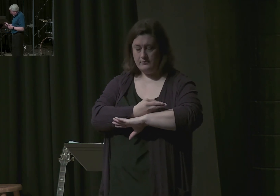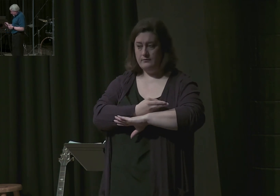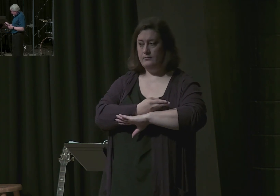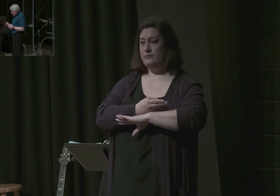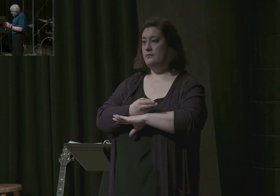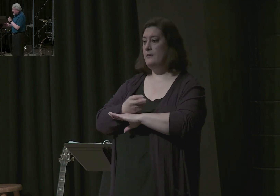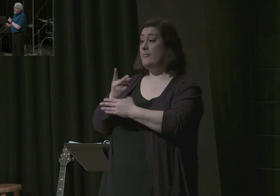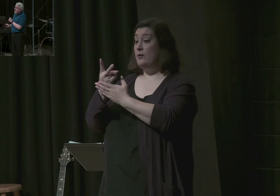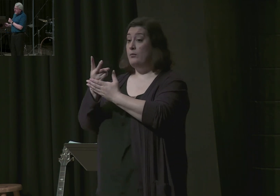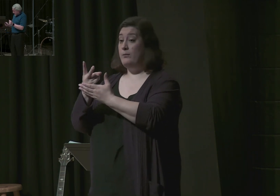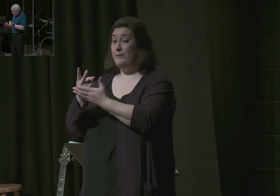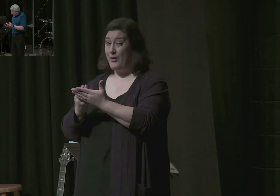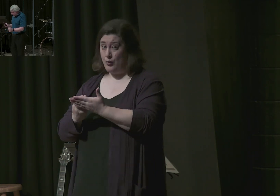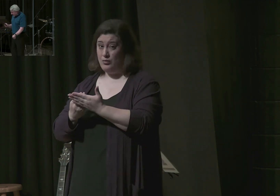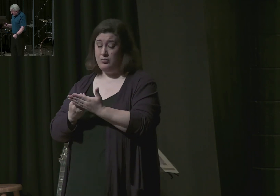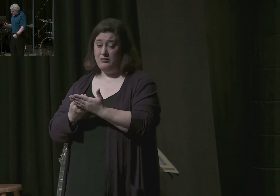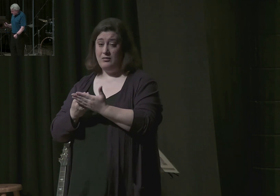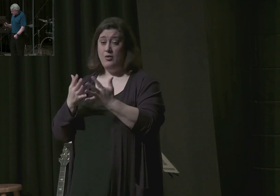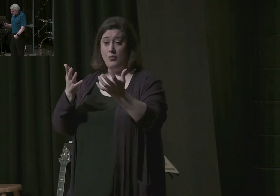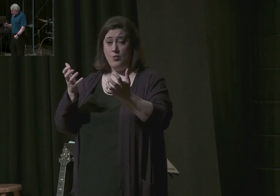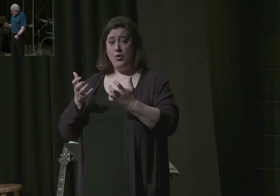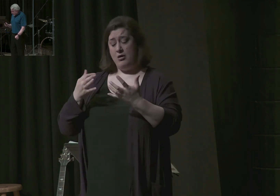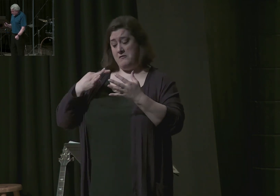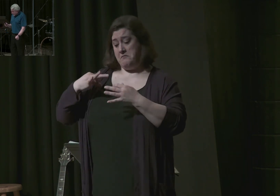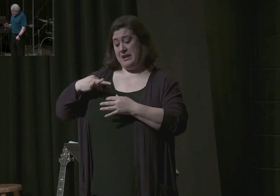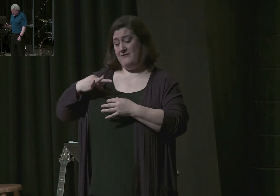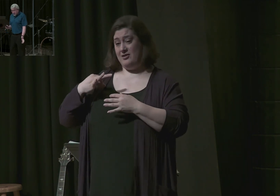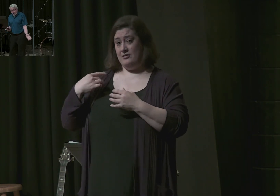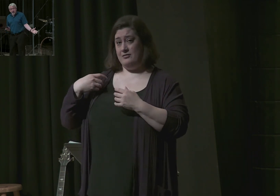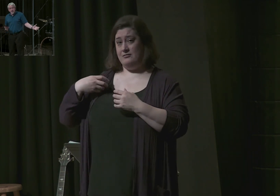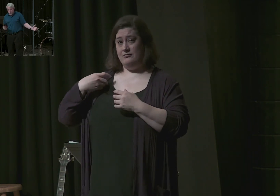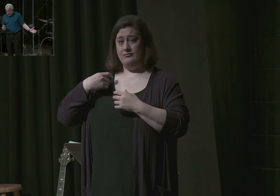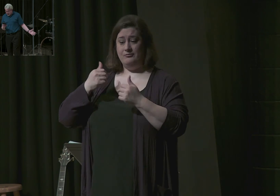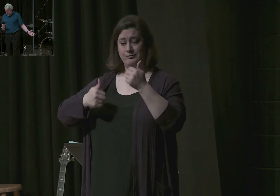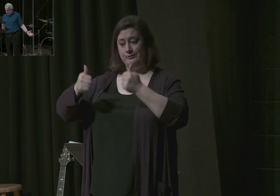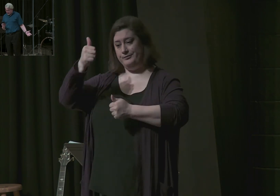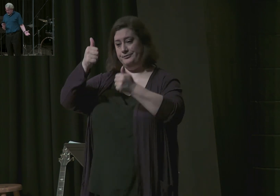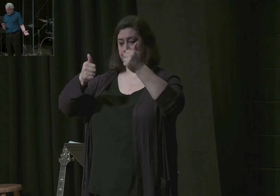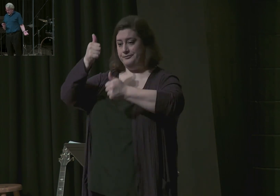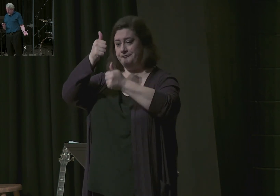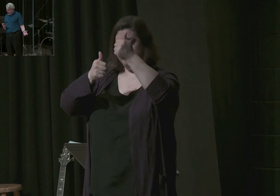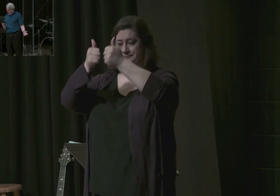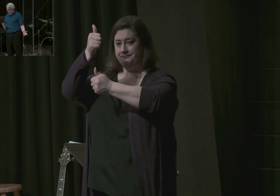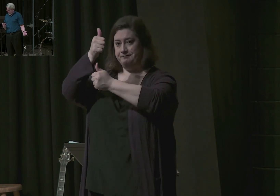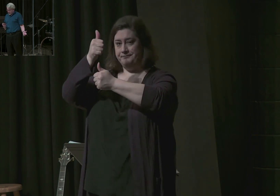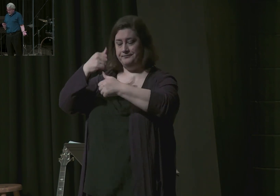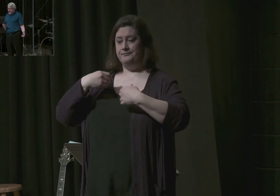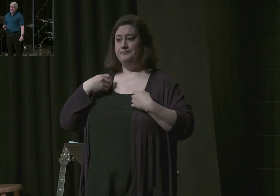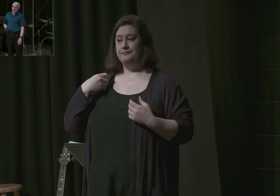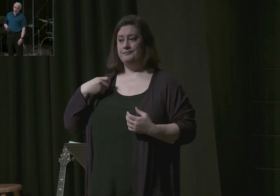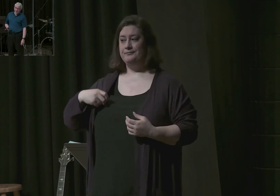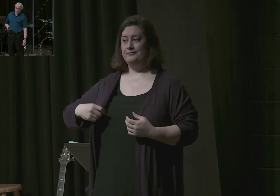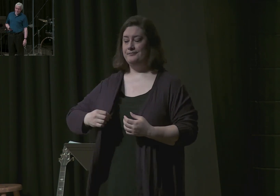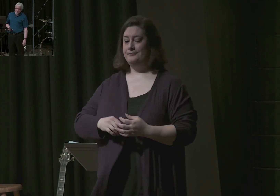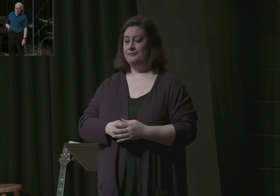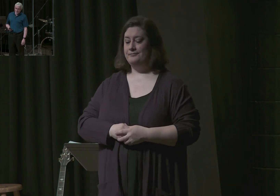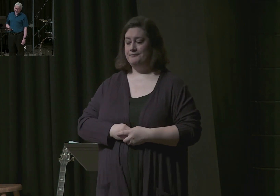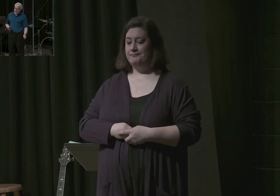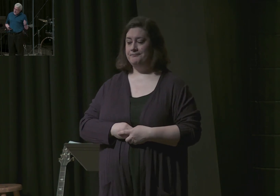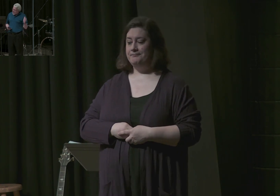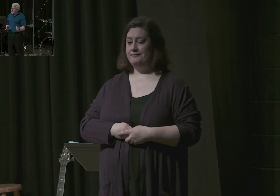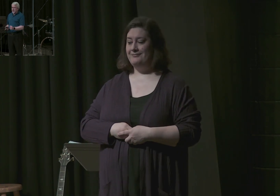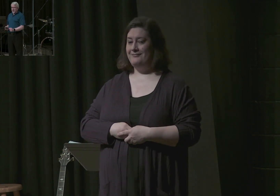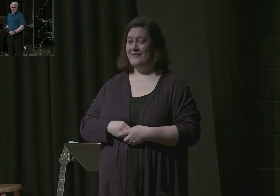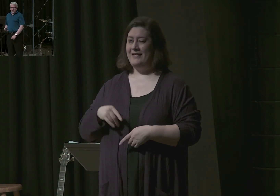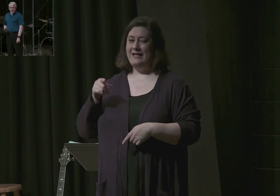clever men seeking to gain an advantage and to protect their interests. Each one is